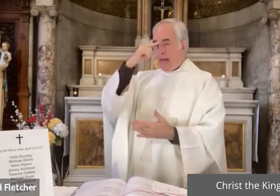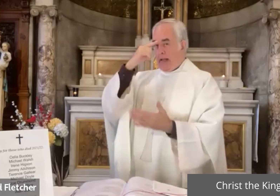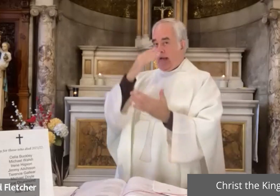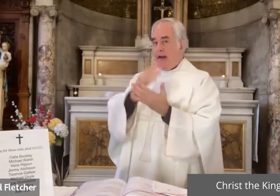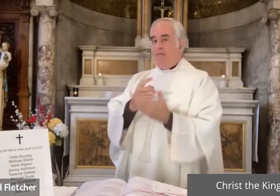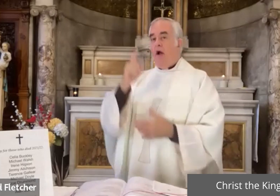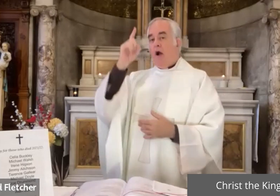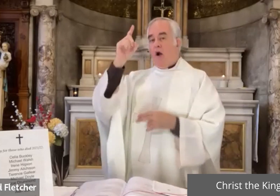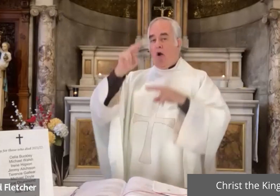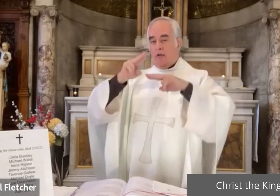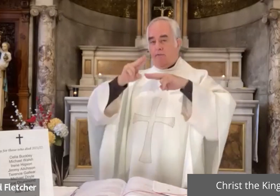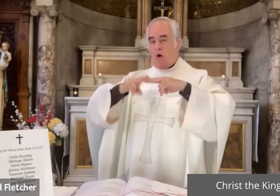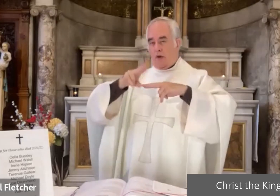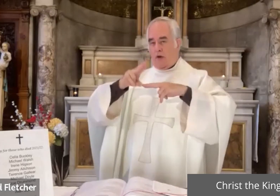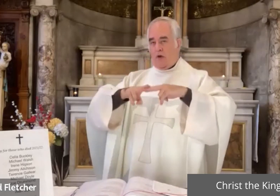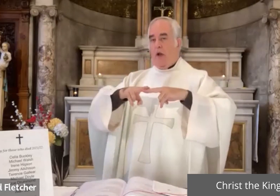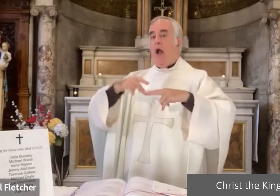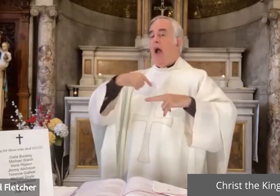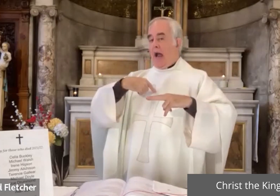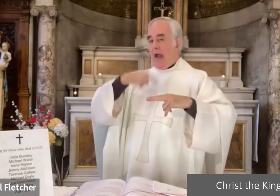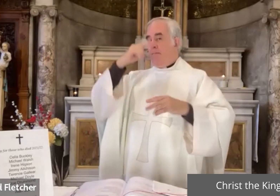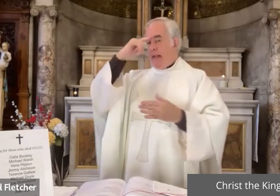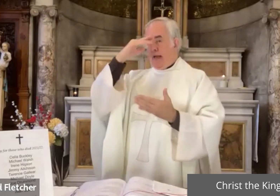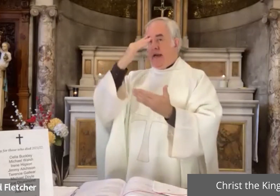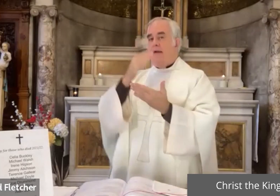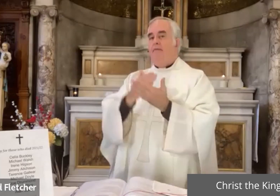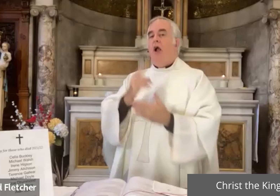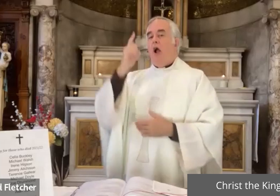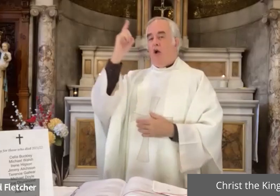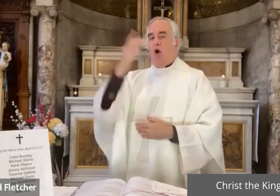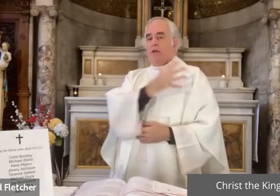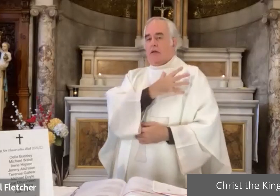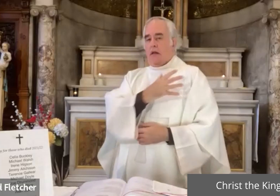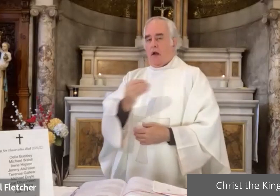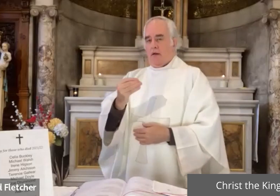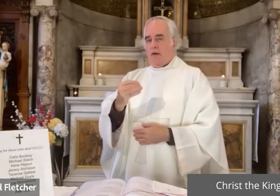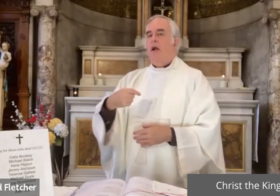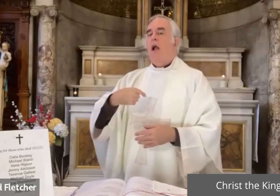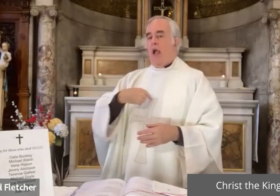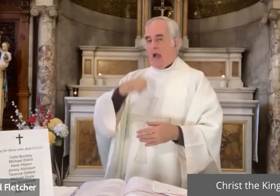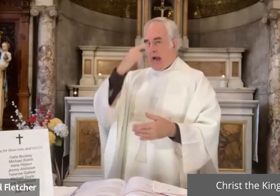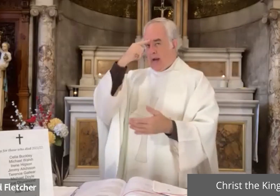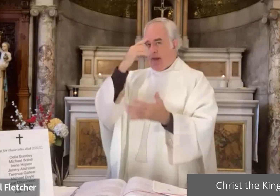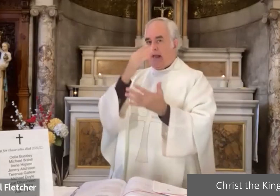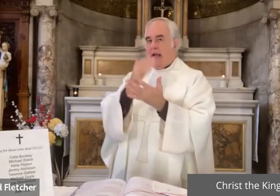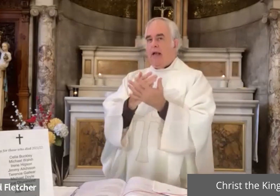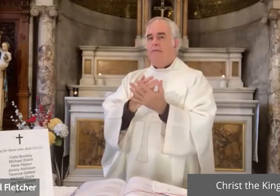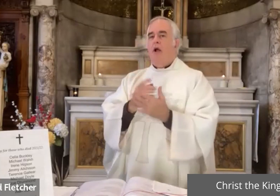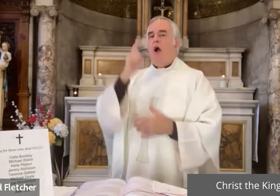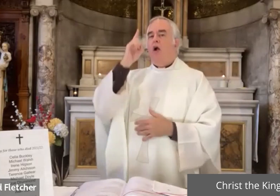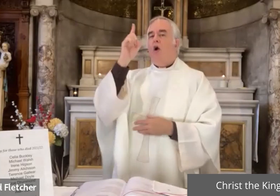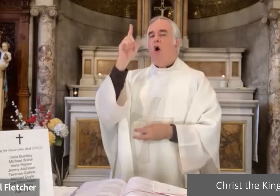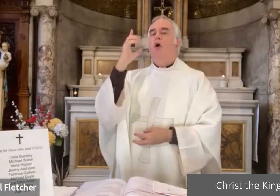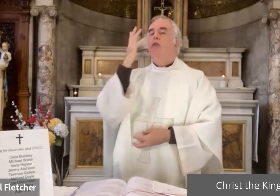I believe in God the Father. I believe in God the Son. I